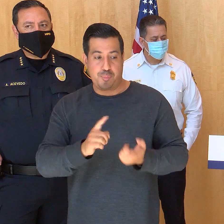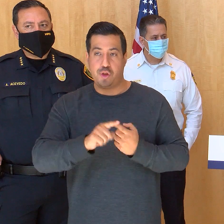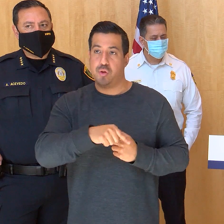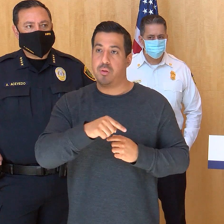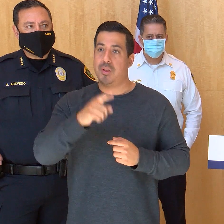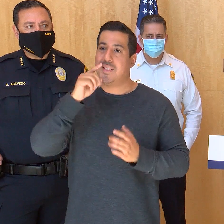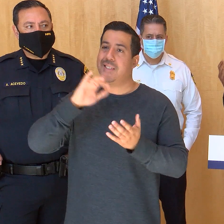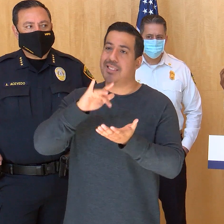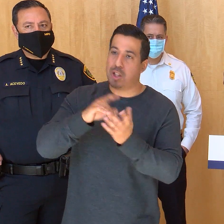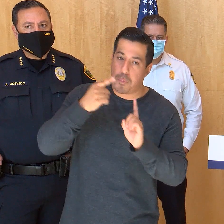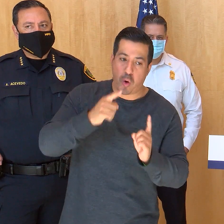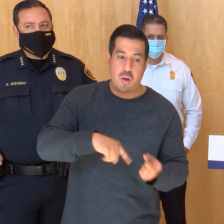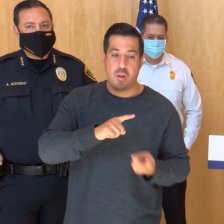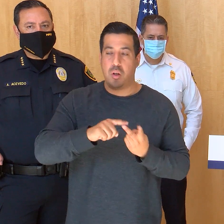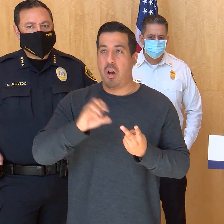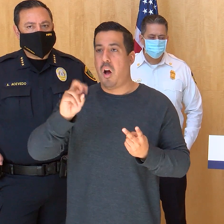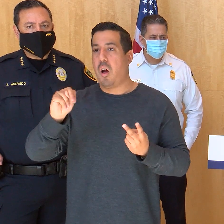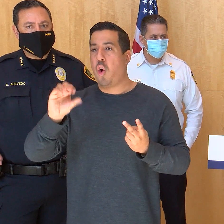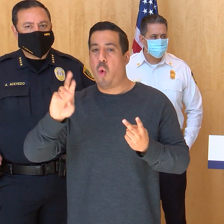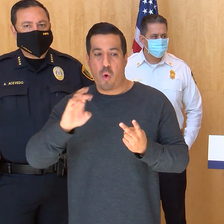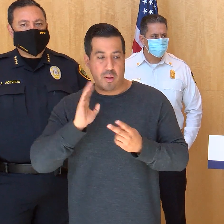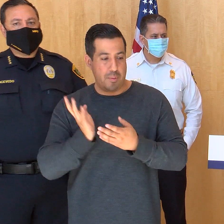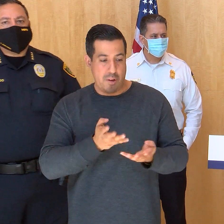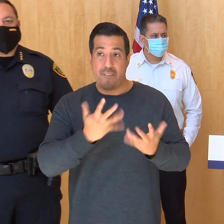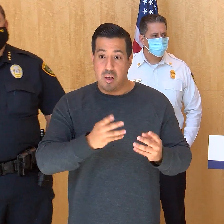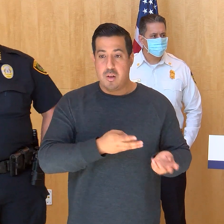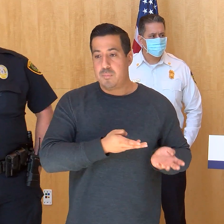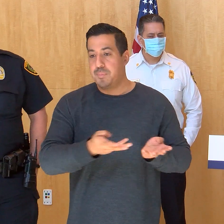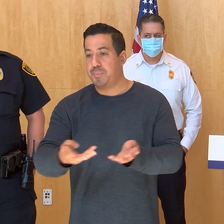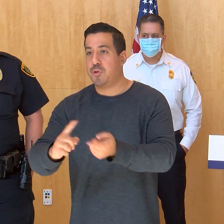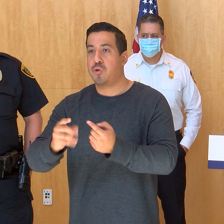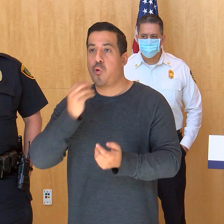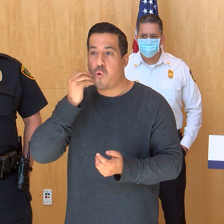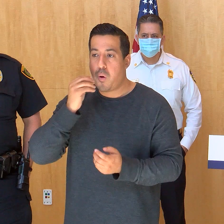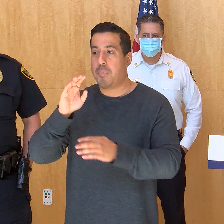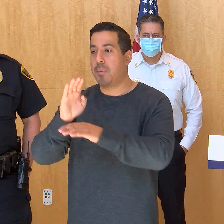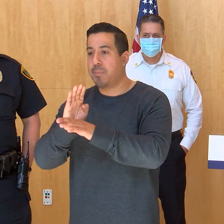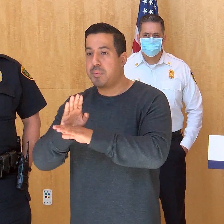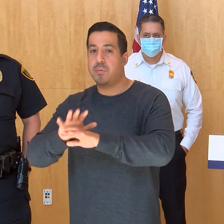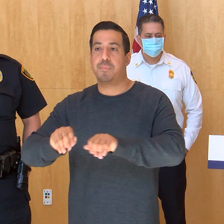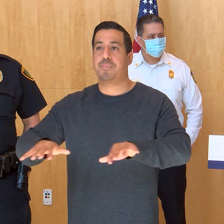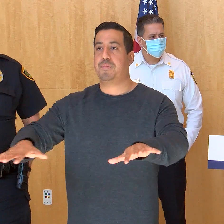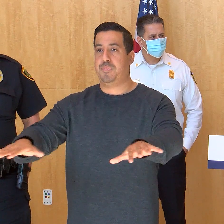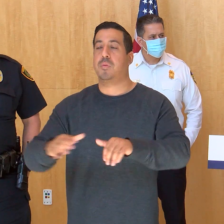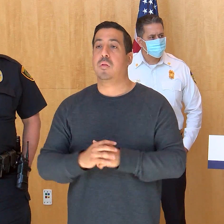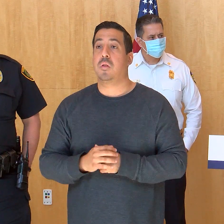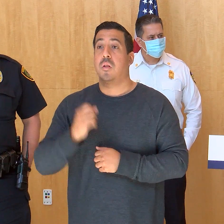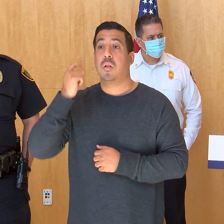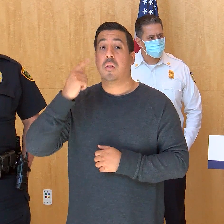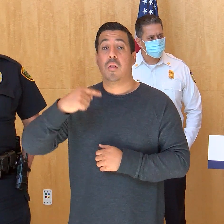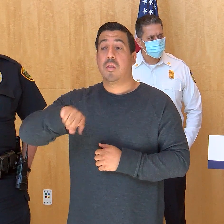your center points, your Encore. Then it goes to your retail electric providers and then to the end users. The city